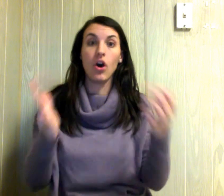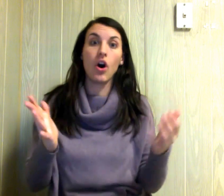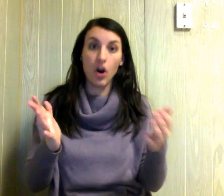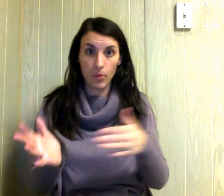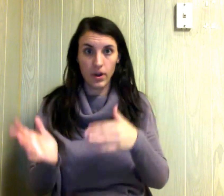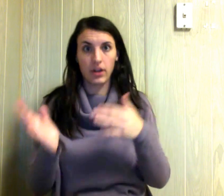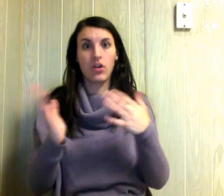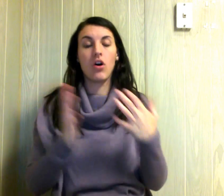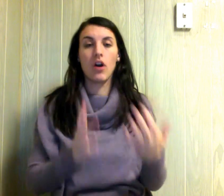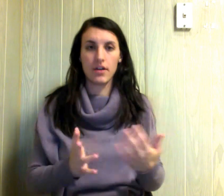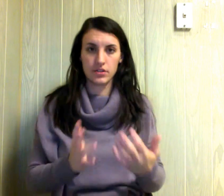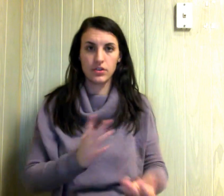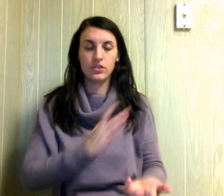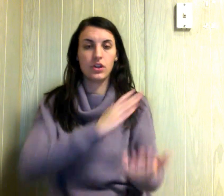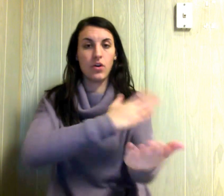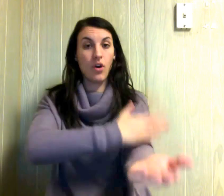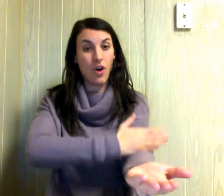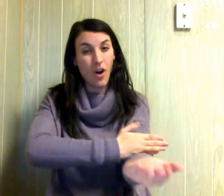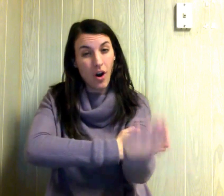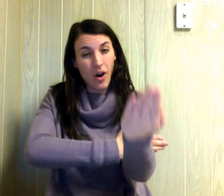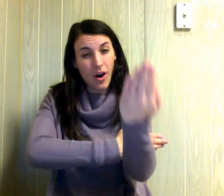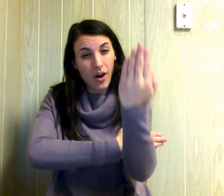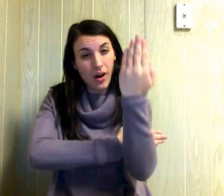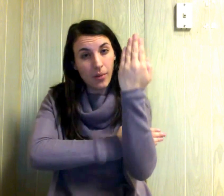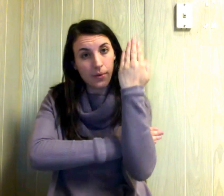all morning or all afternoon. So all morning,